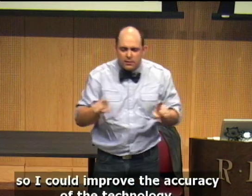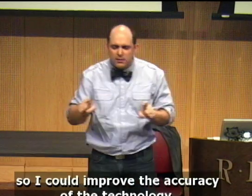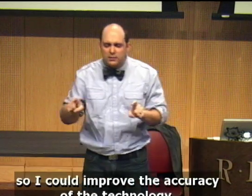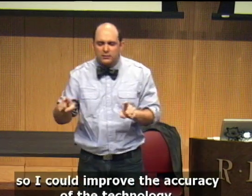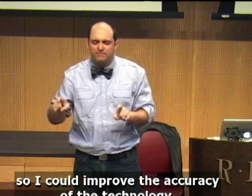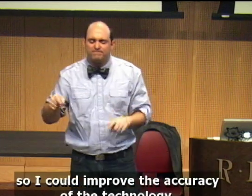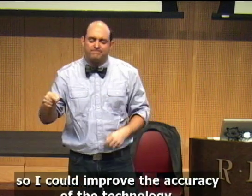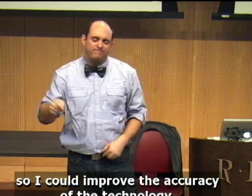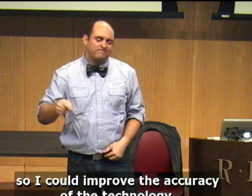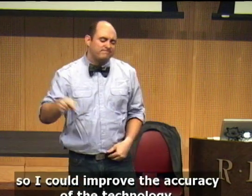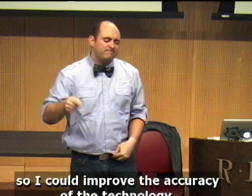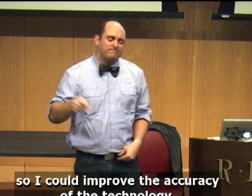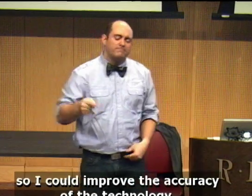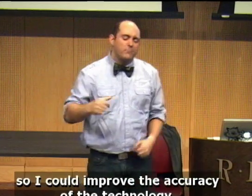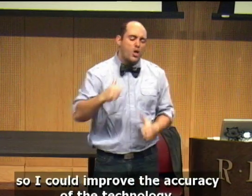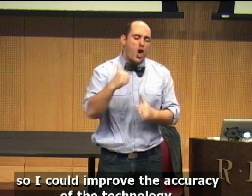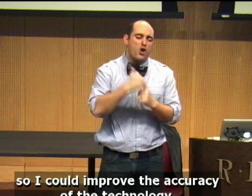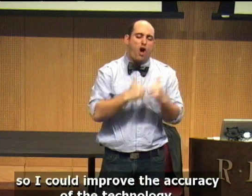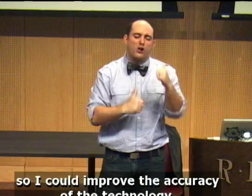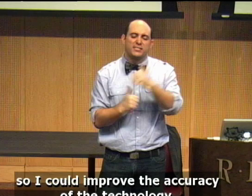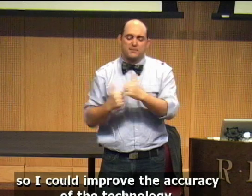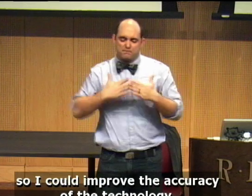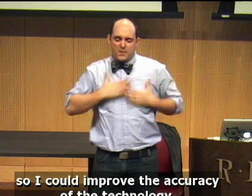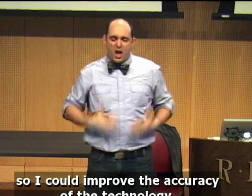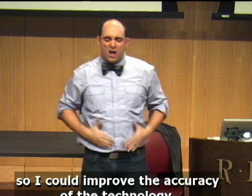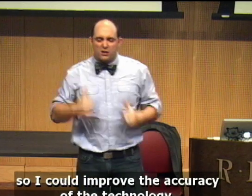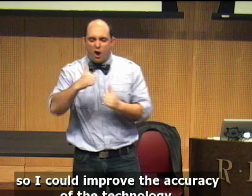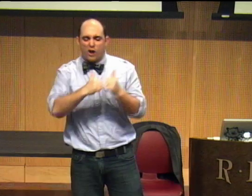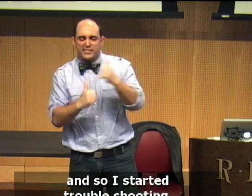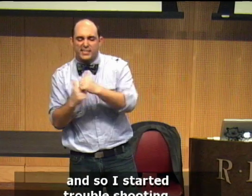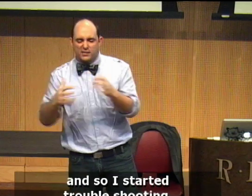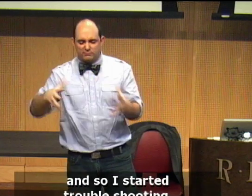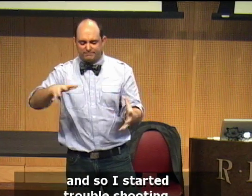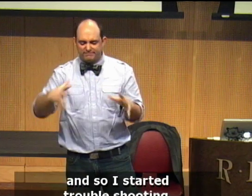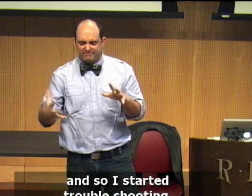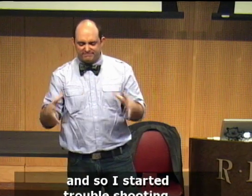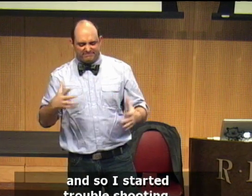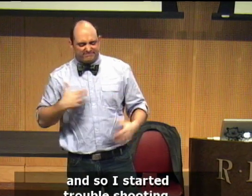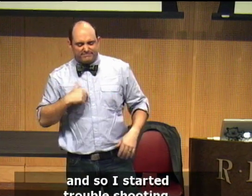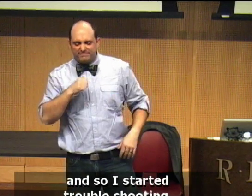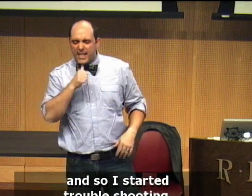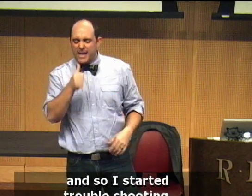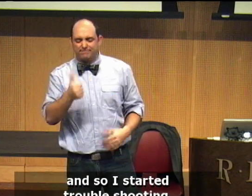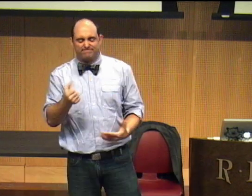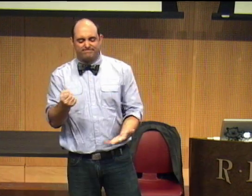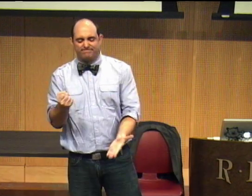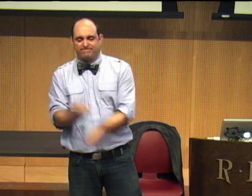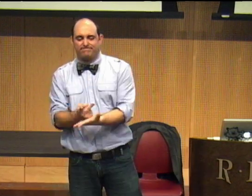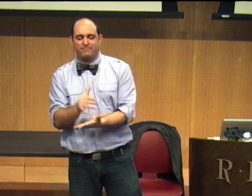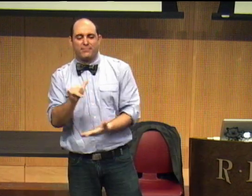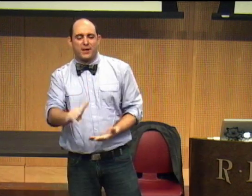could improve the accuracy of the technology. And so I started troubleshooting.